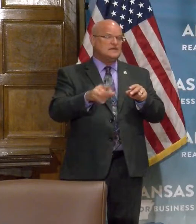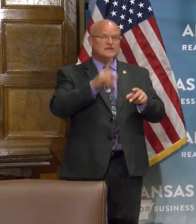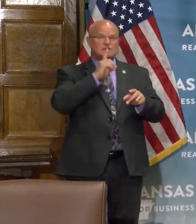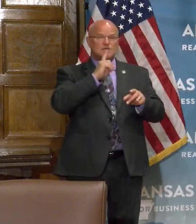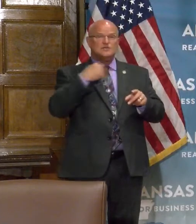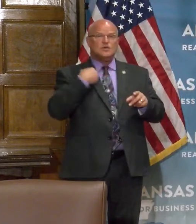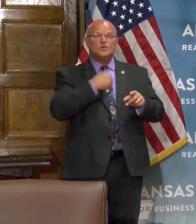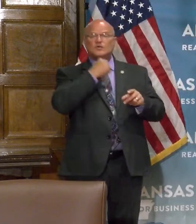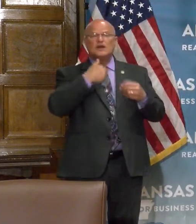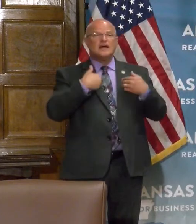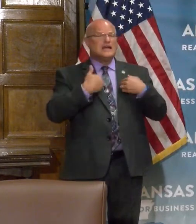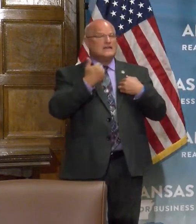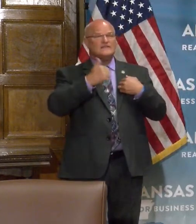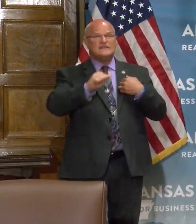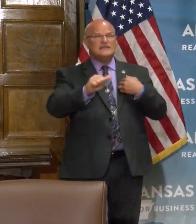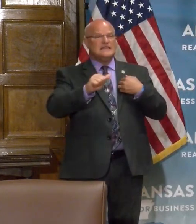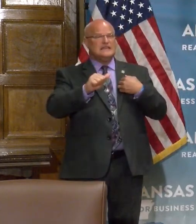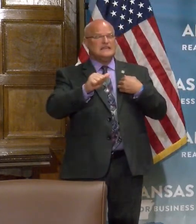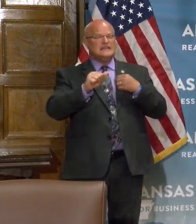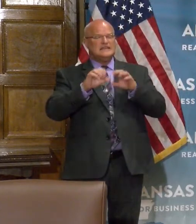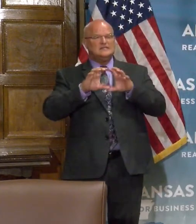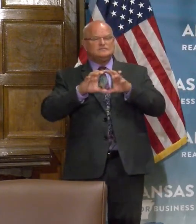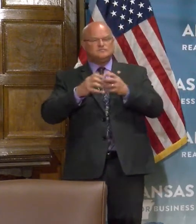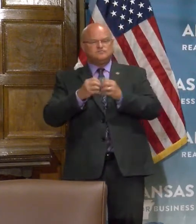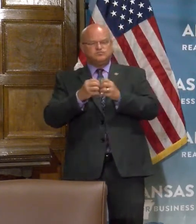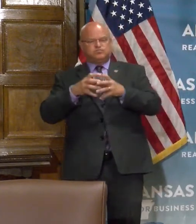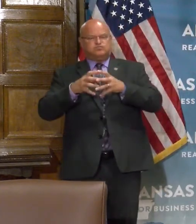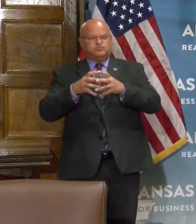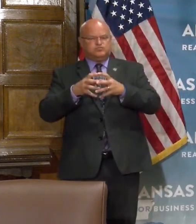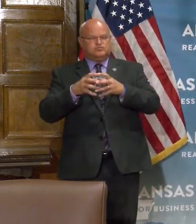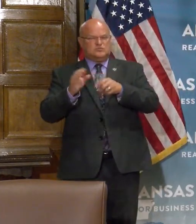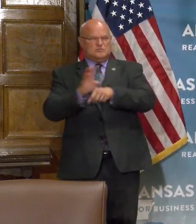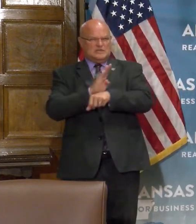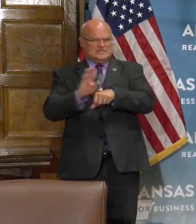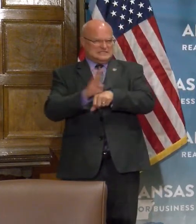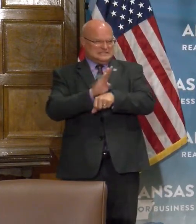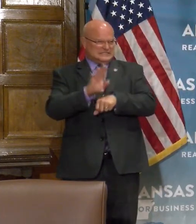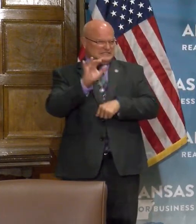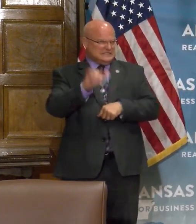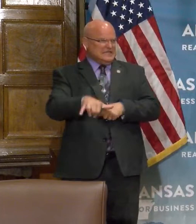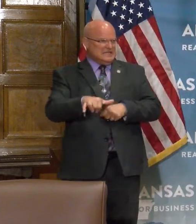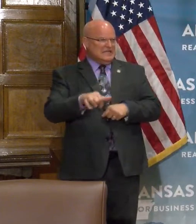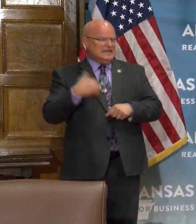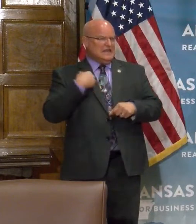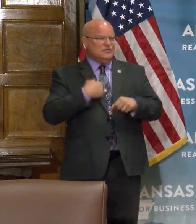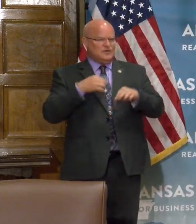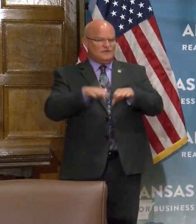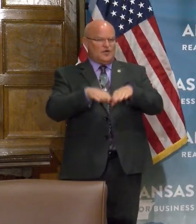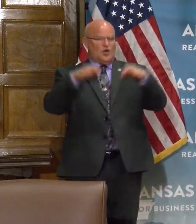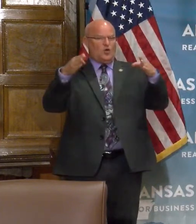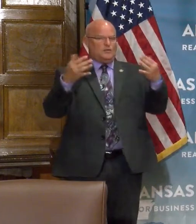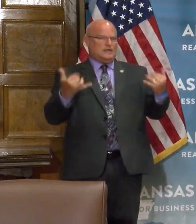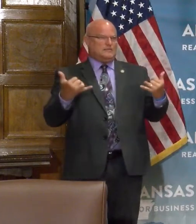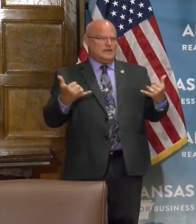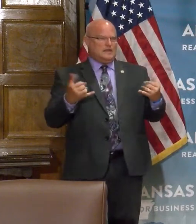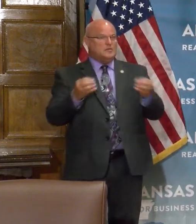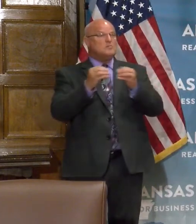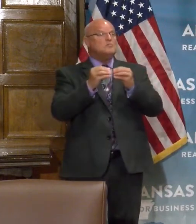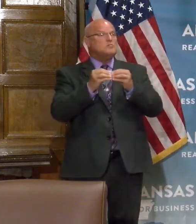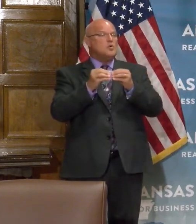make sure we're not having any clusters associated with these types of businesses that we haven't opened up